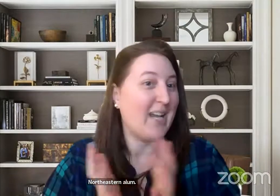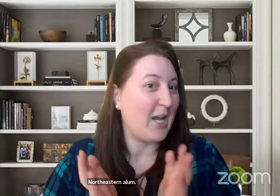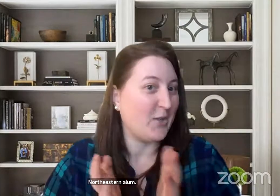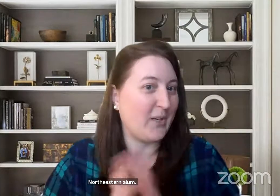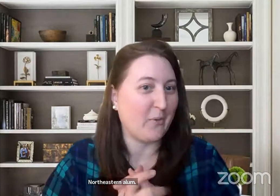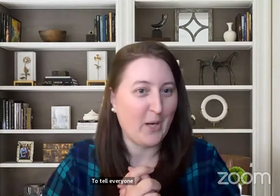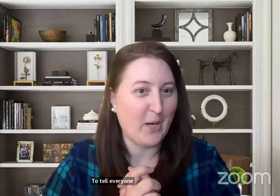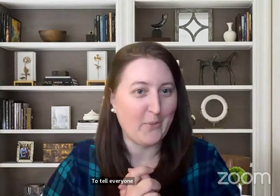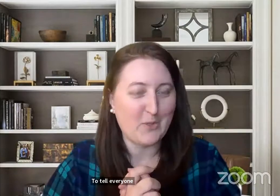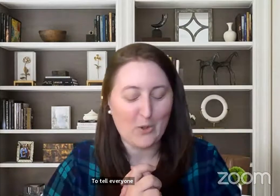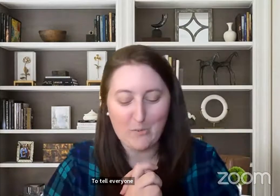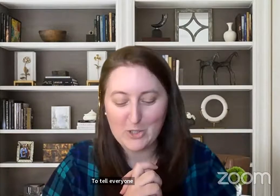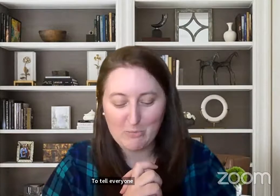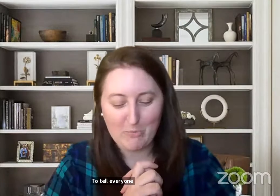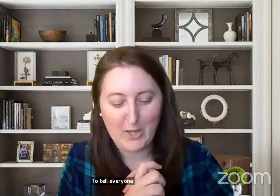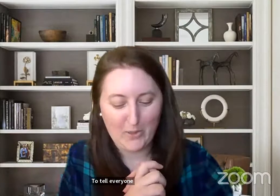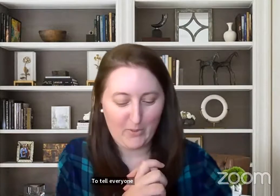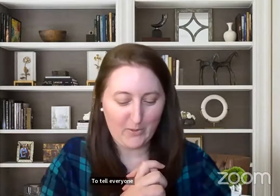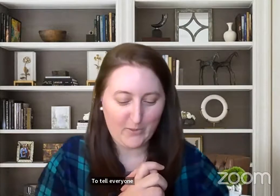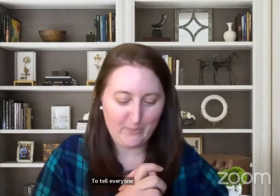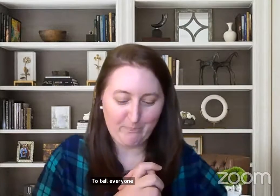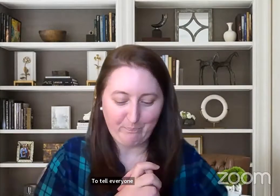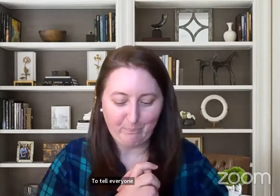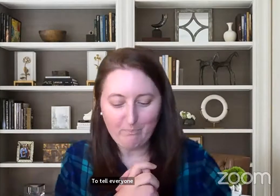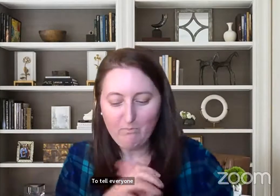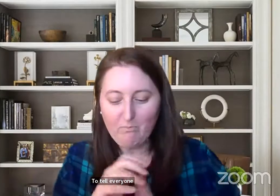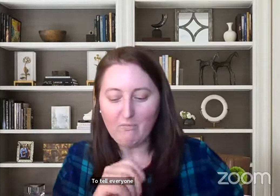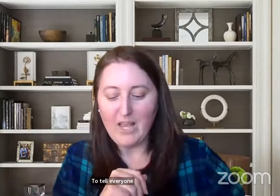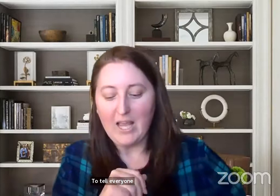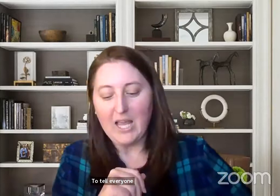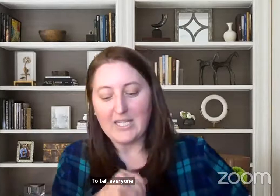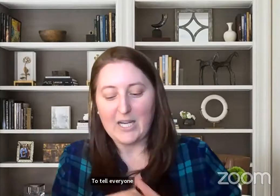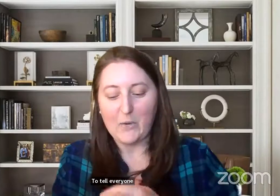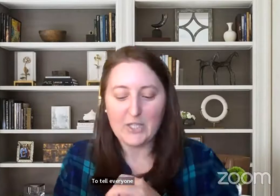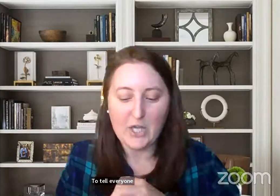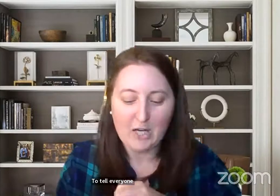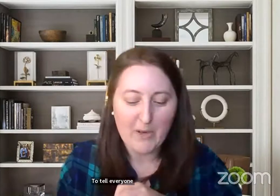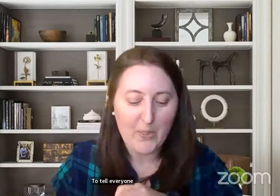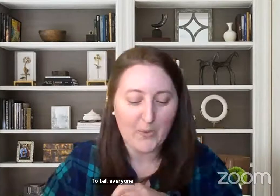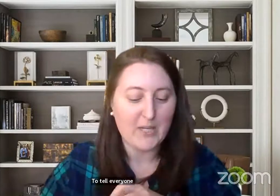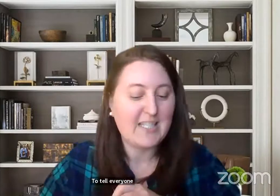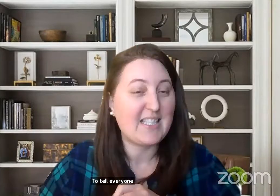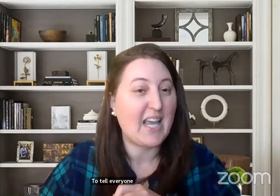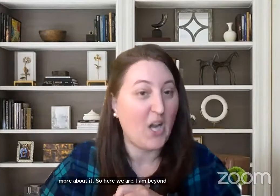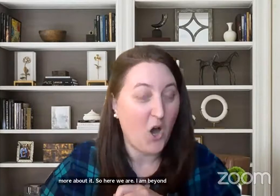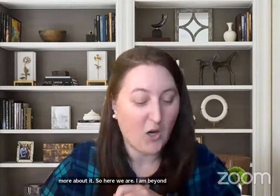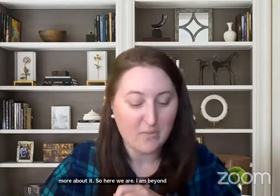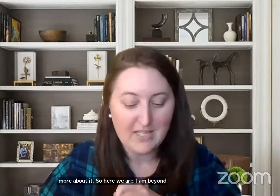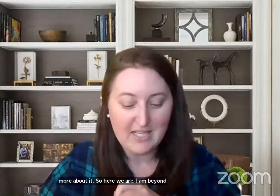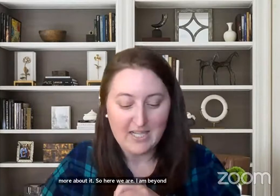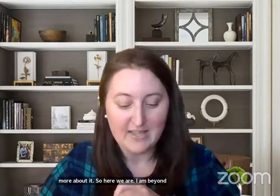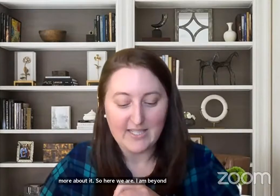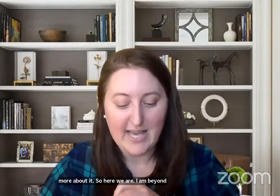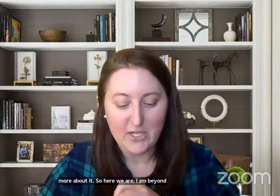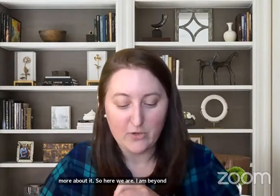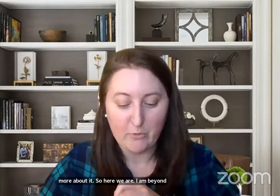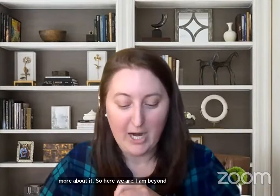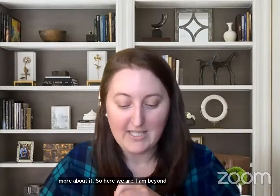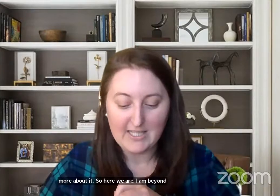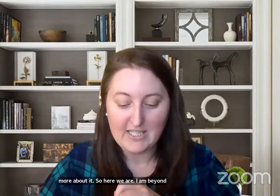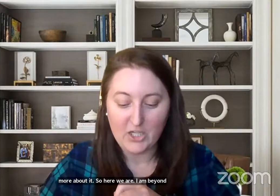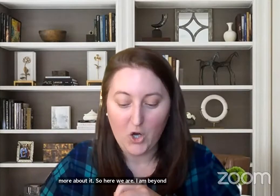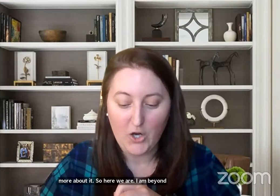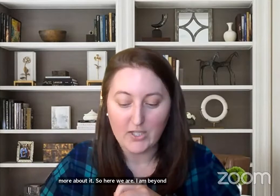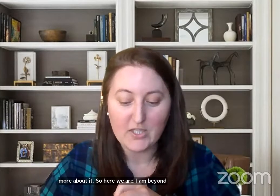it. And so here we are. So I'm just beyond thrilled. Today, we're going to talk about the risks and harms that